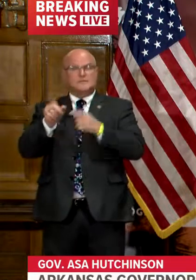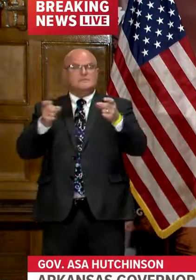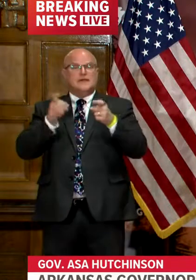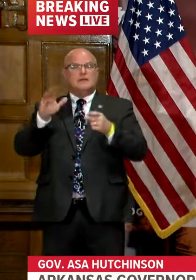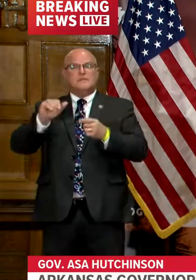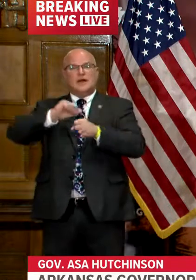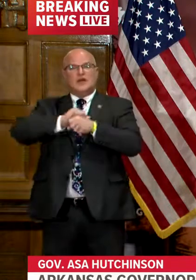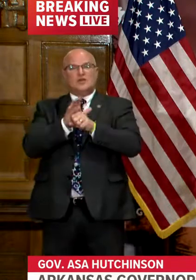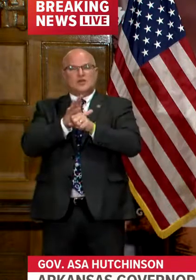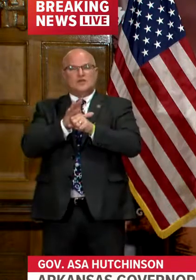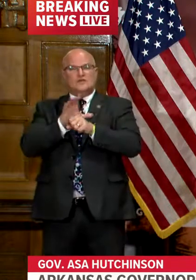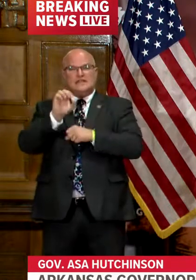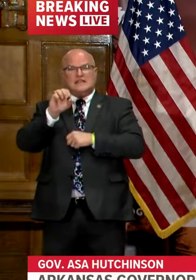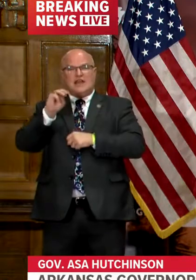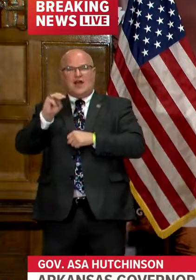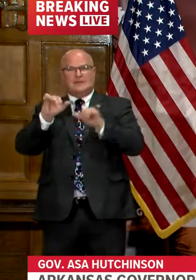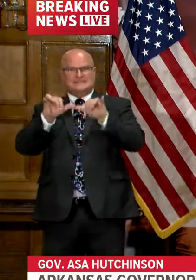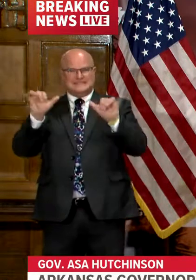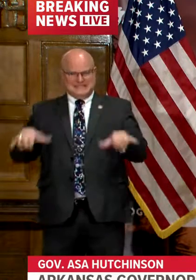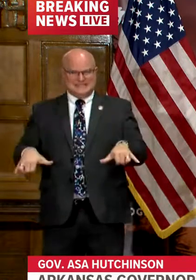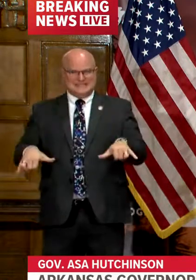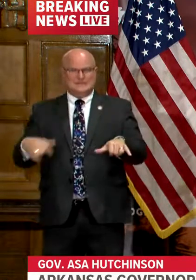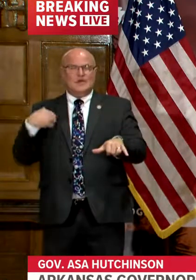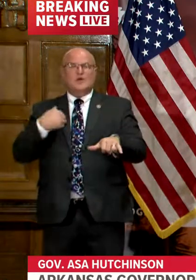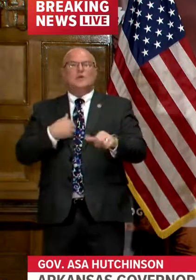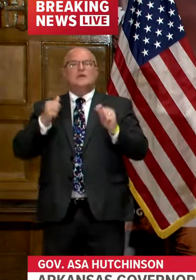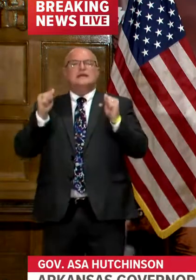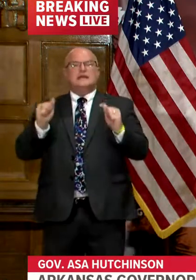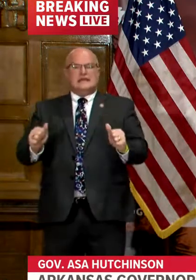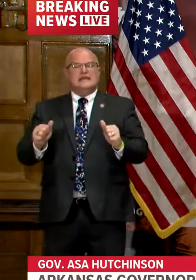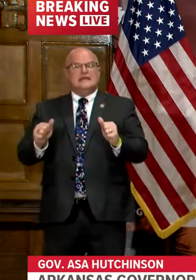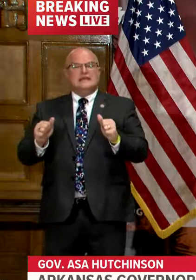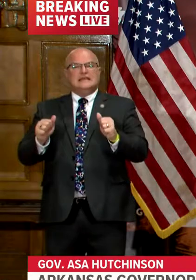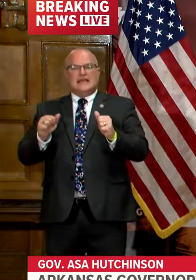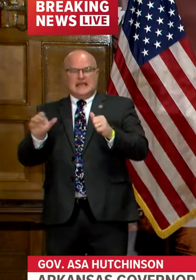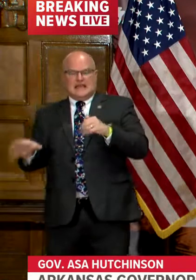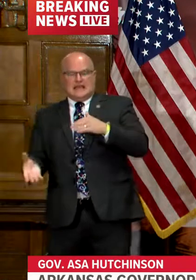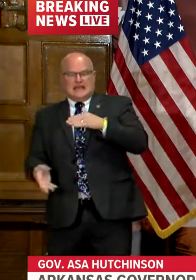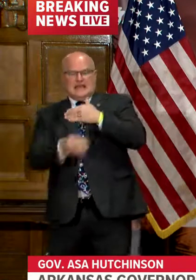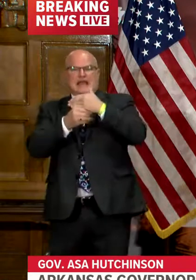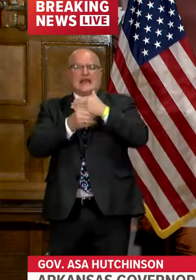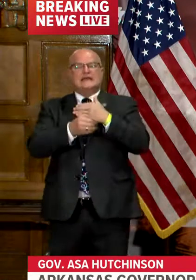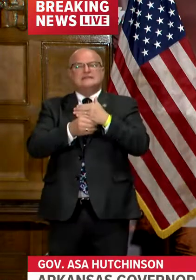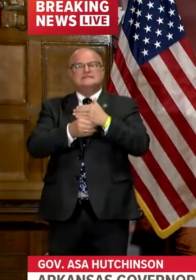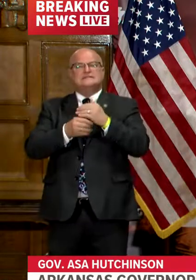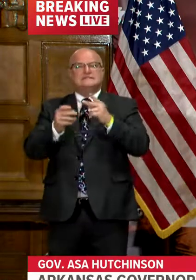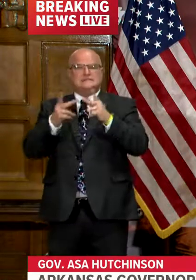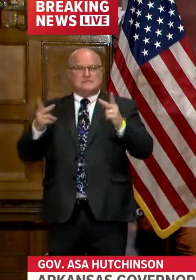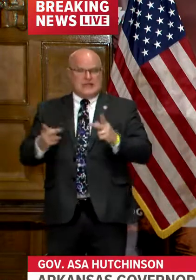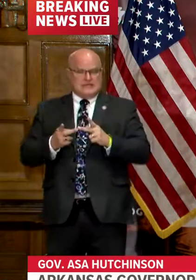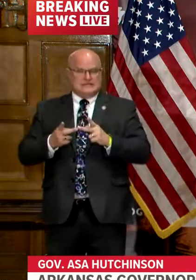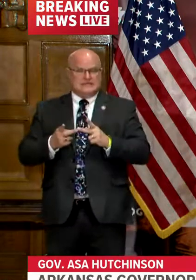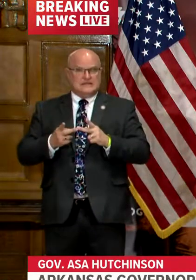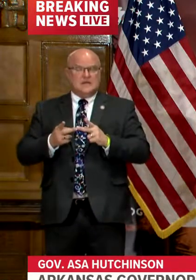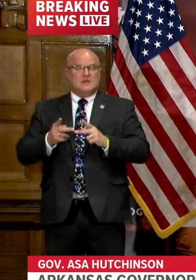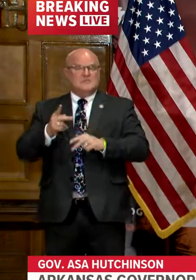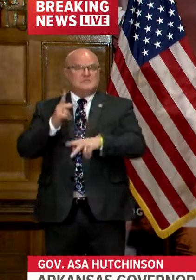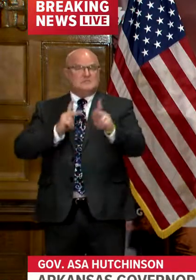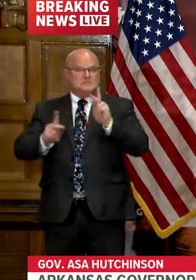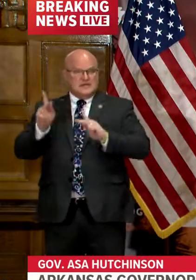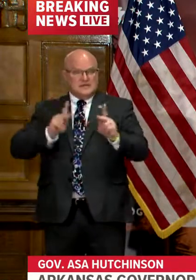our COVID-COM systems so that we can allocate to this additional space patients that are in